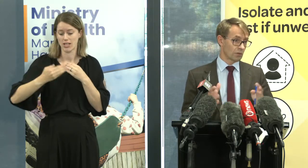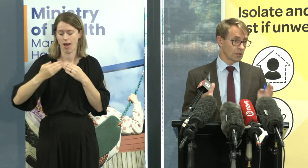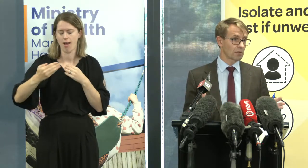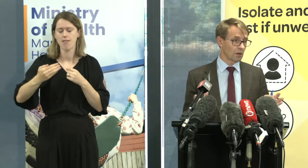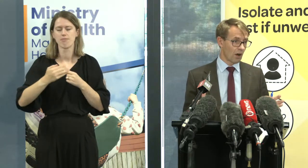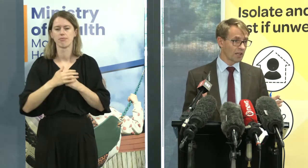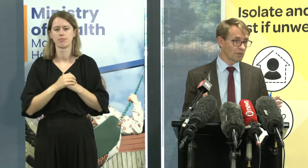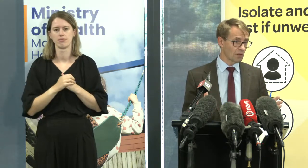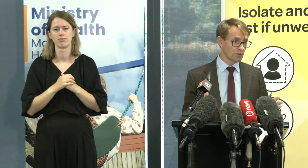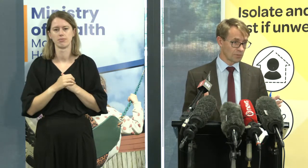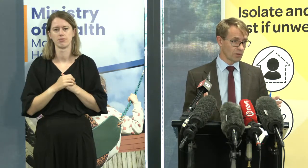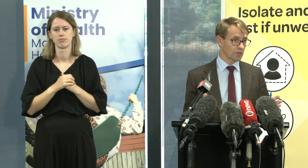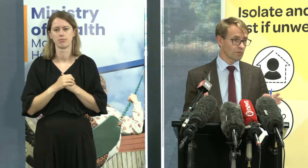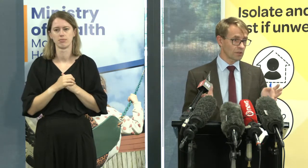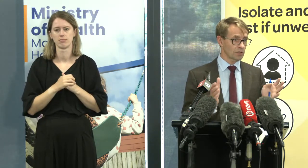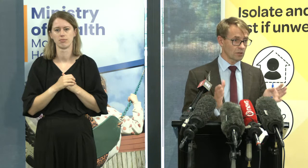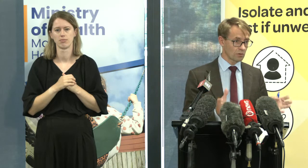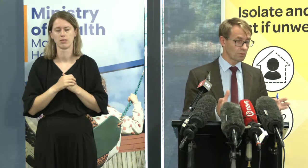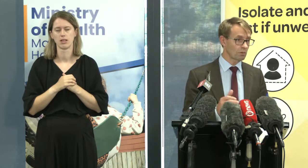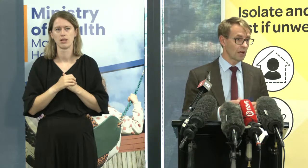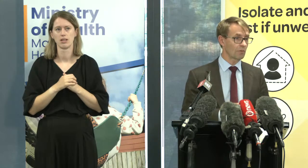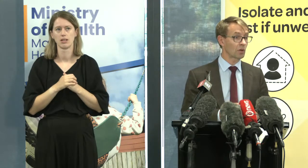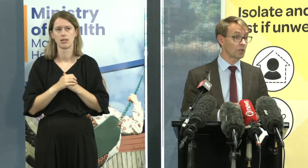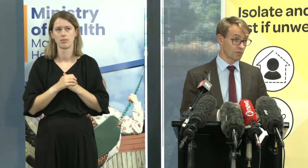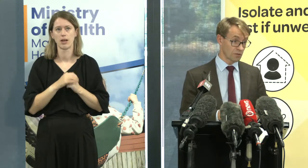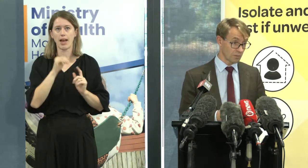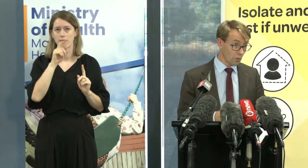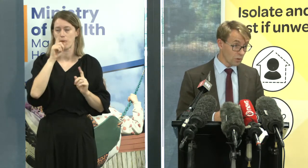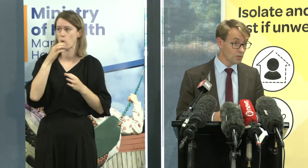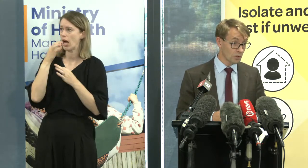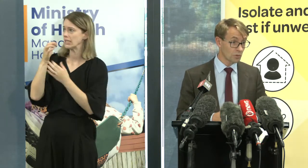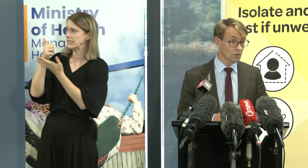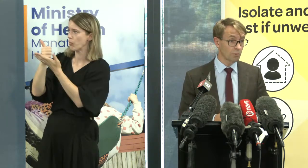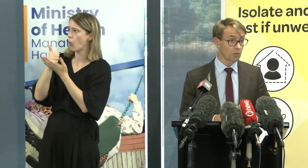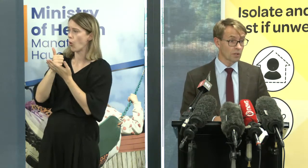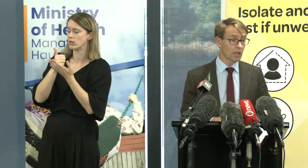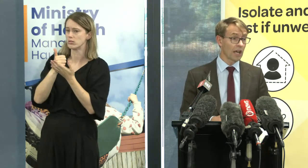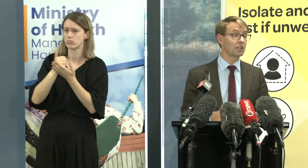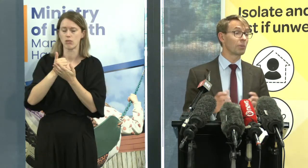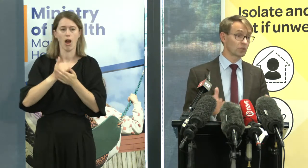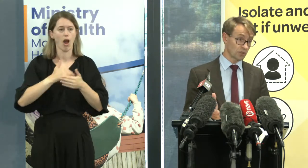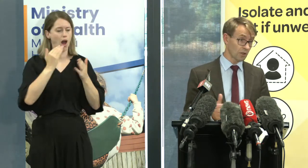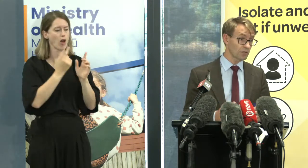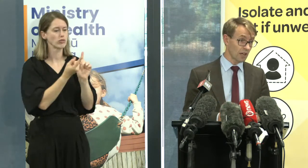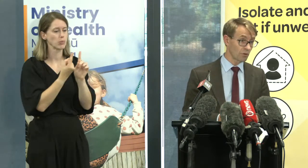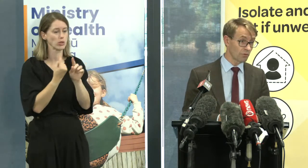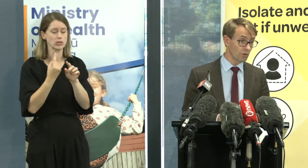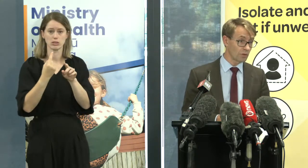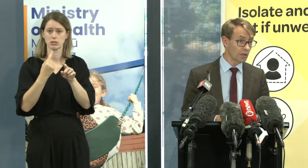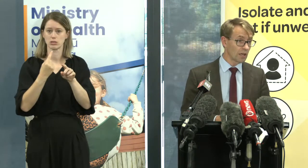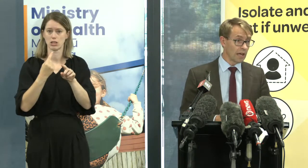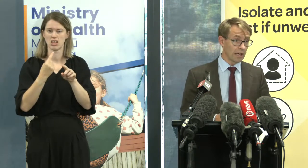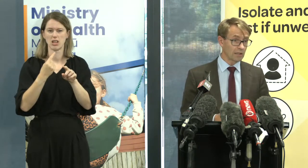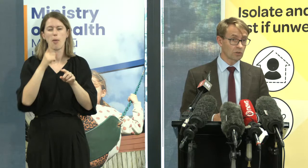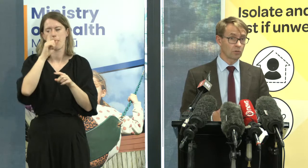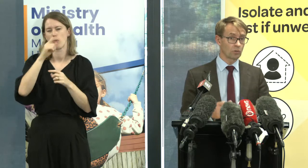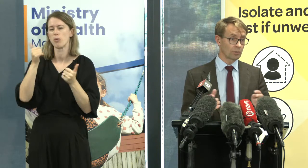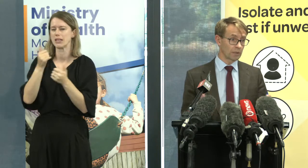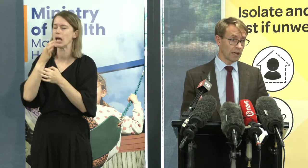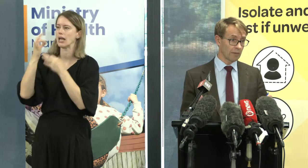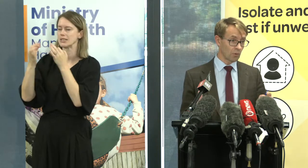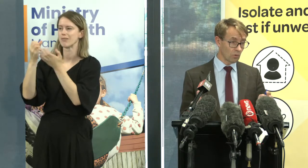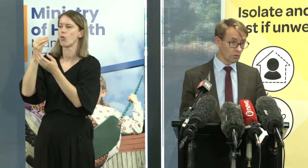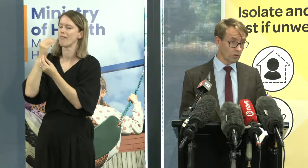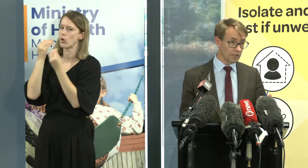is very high level of responsiveness to requests for support, social support, and most of those are for food. And